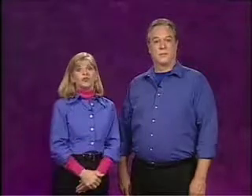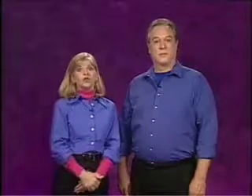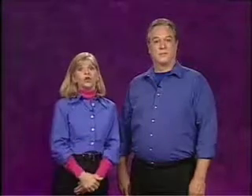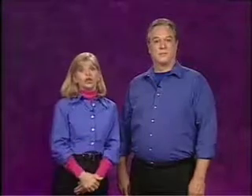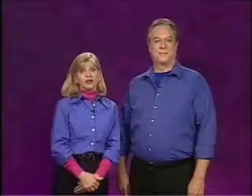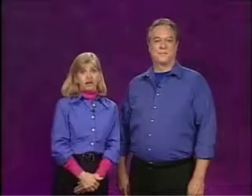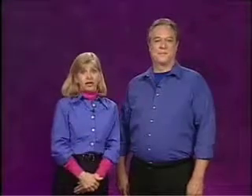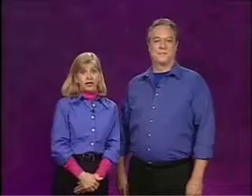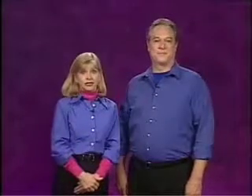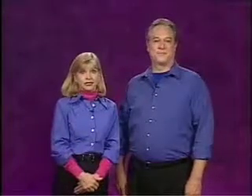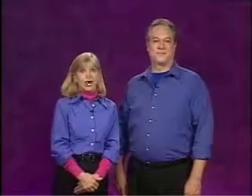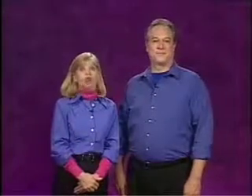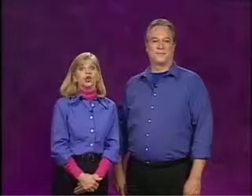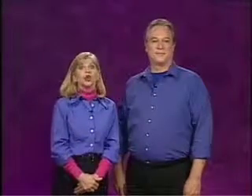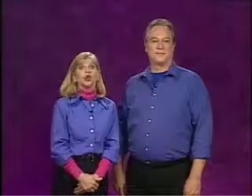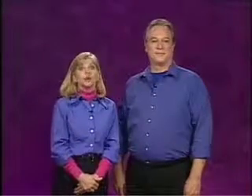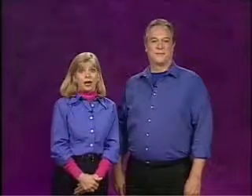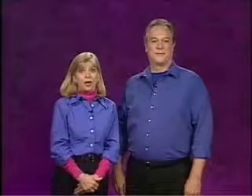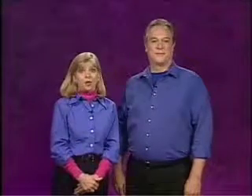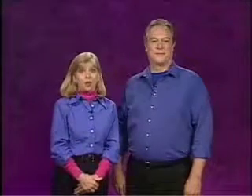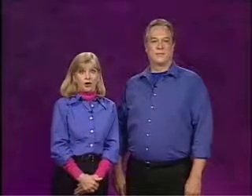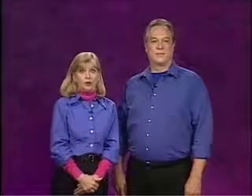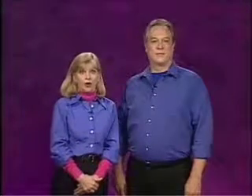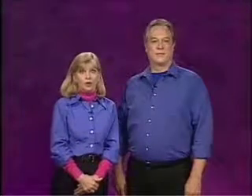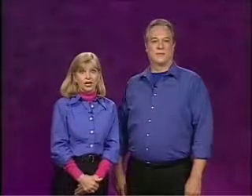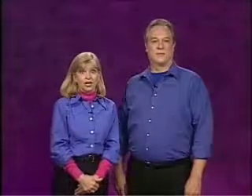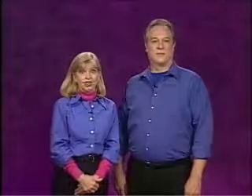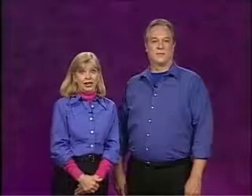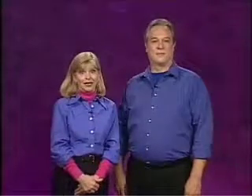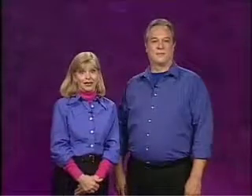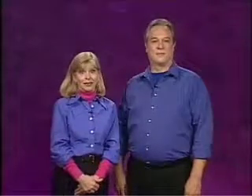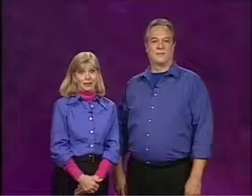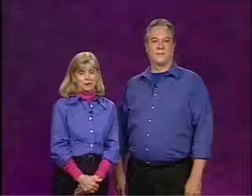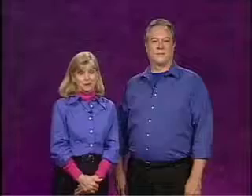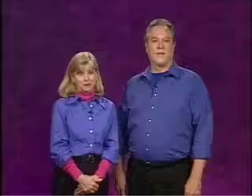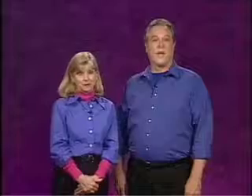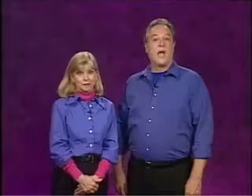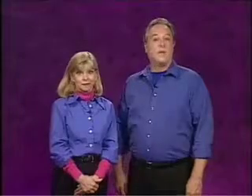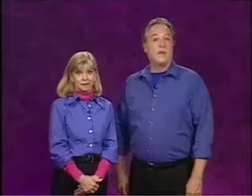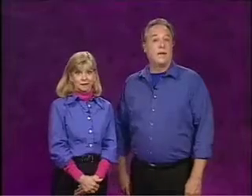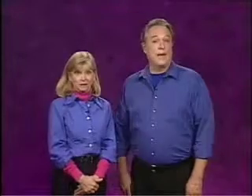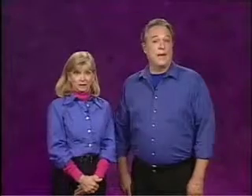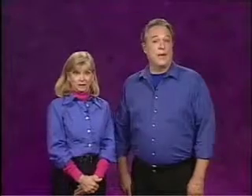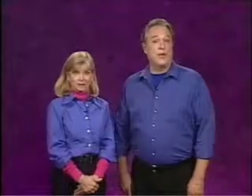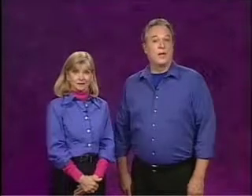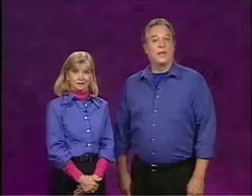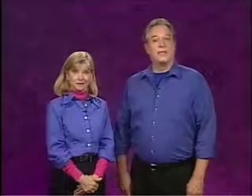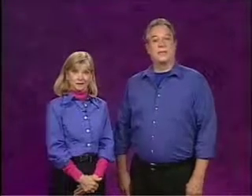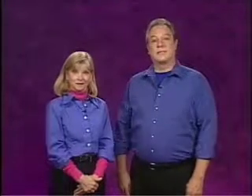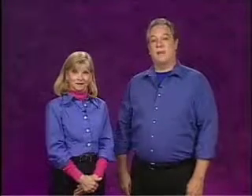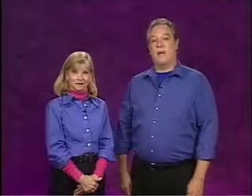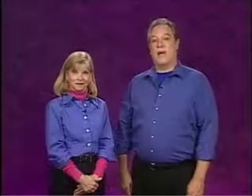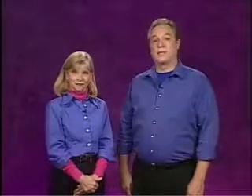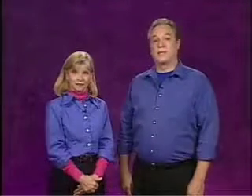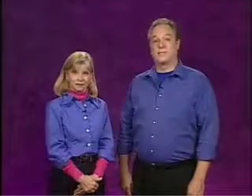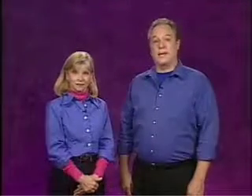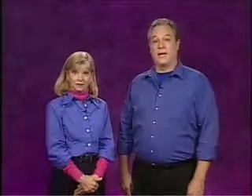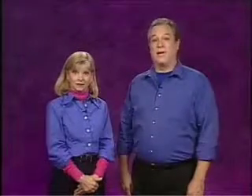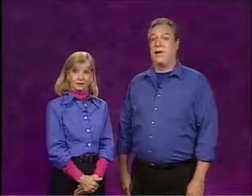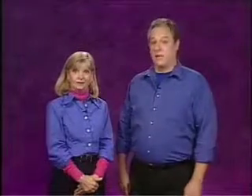Before you leave this lesson, you'll learn many more time-related signs. But now, let's get some practice signing